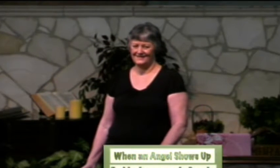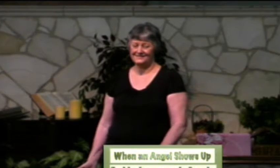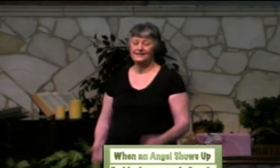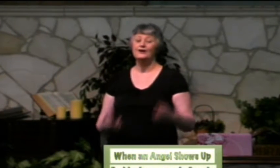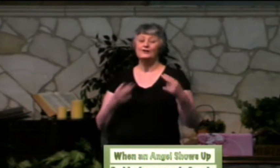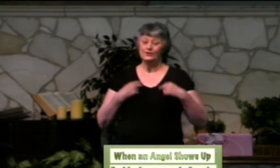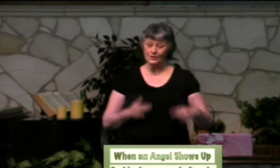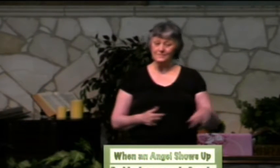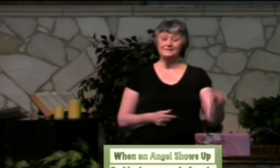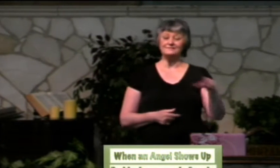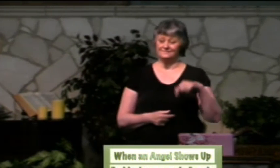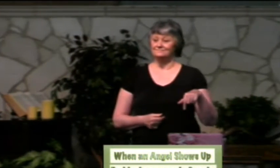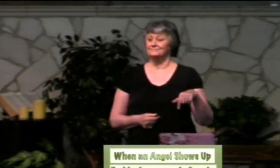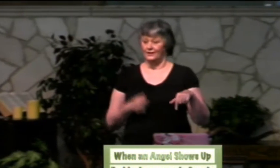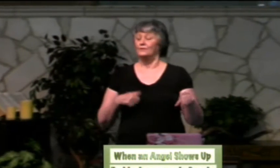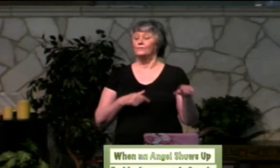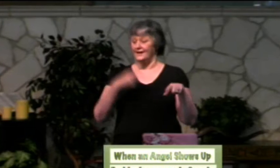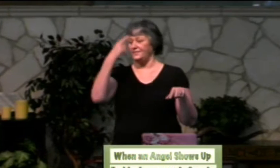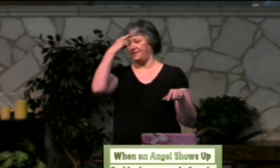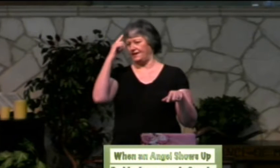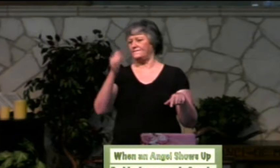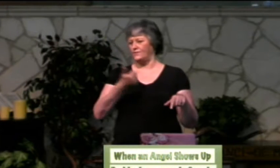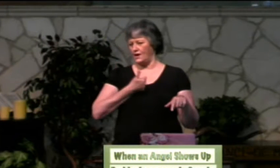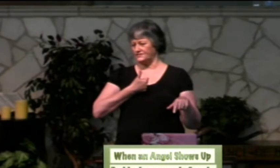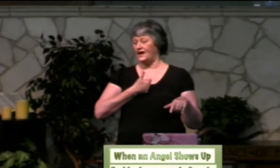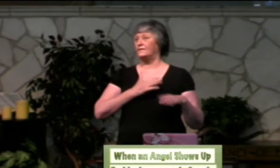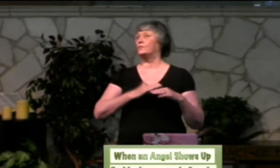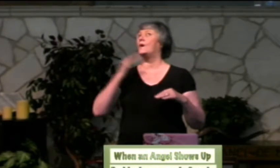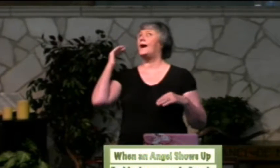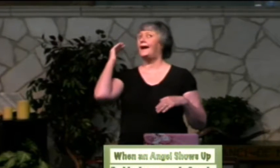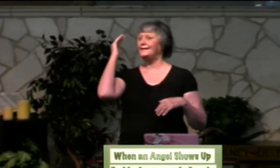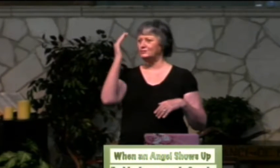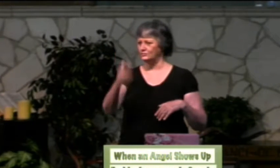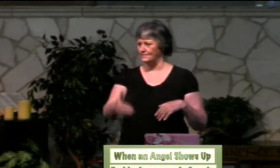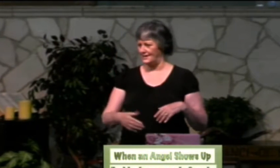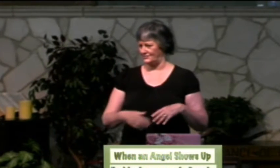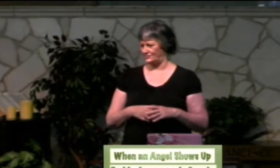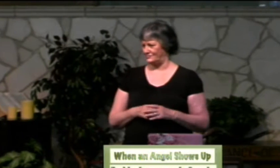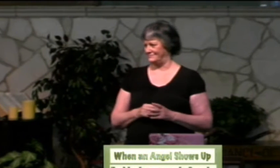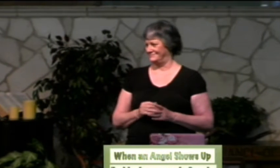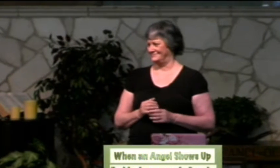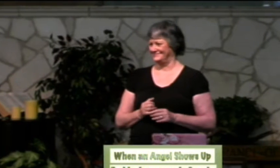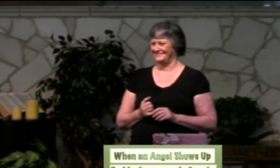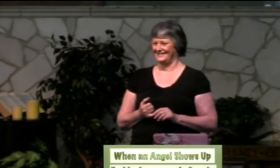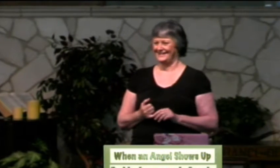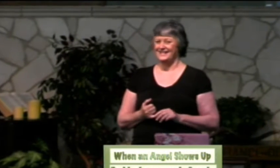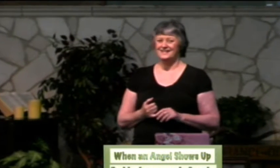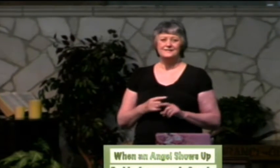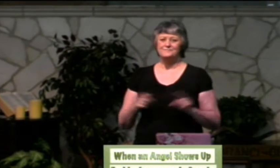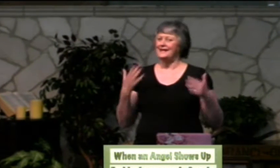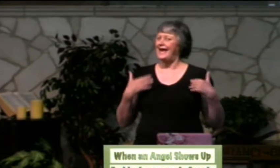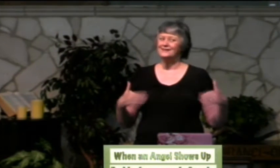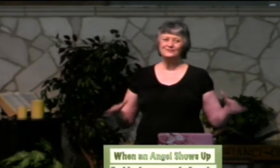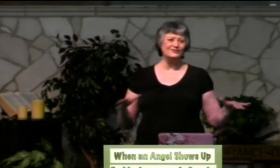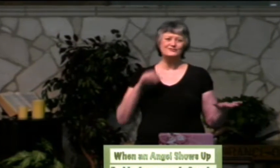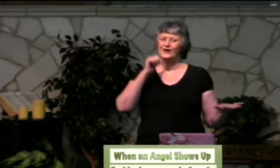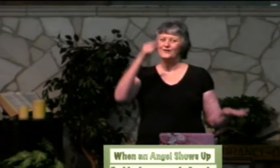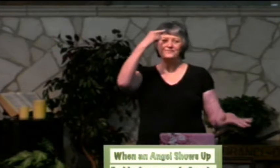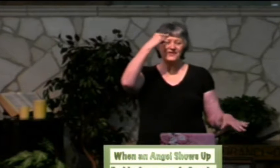See, humans, we think for ourselves way too much. But angels don't think